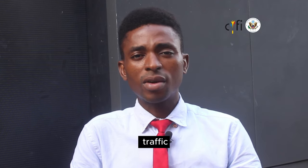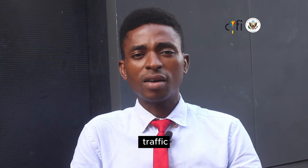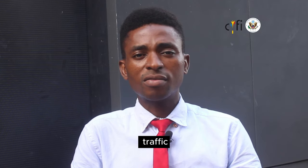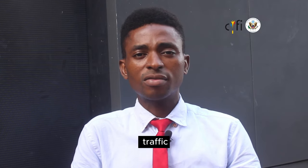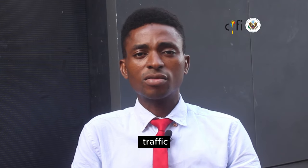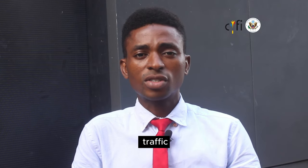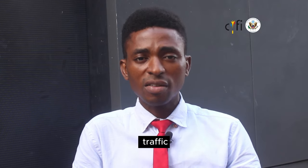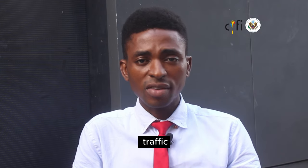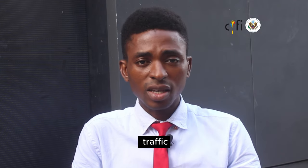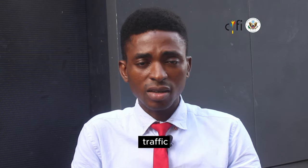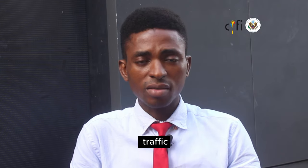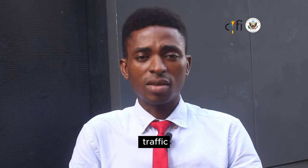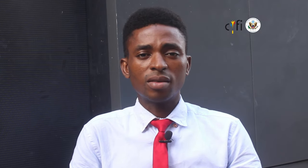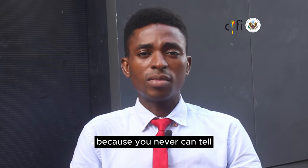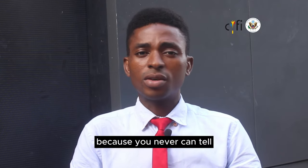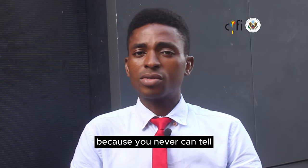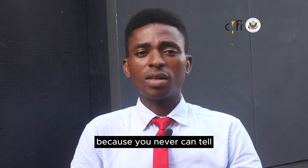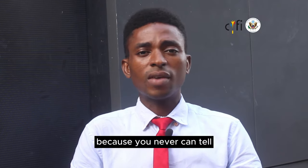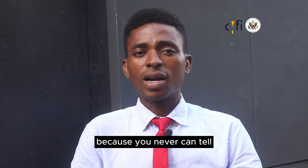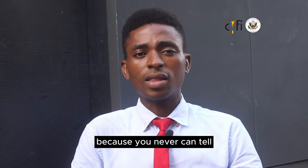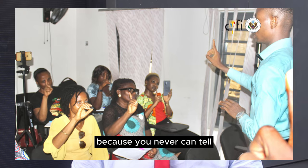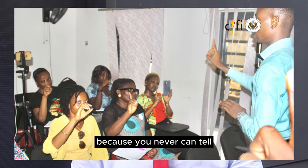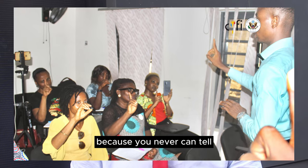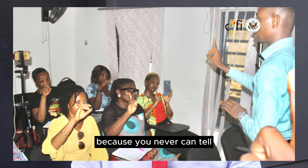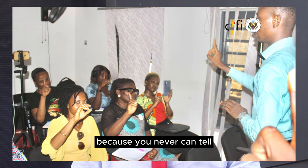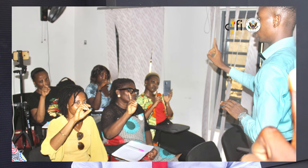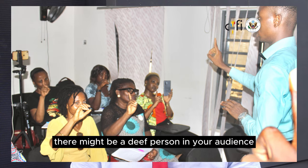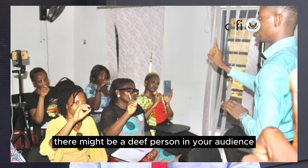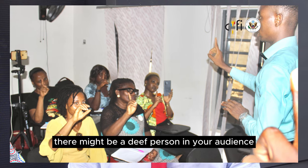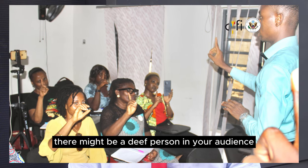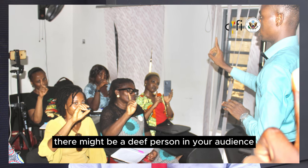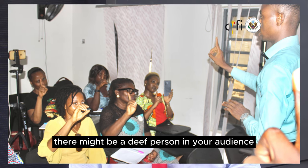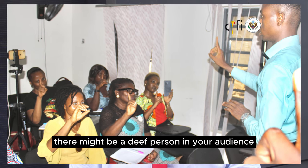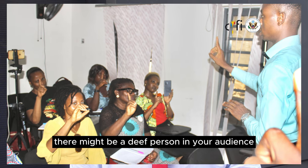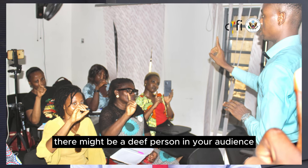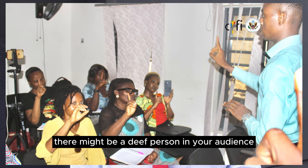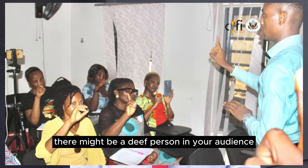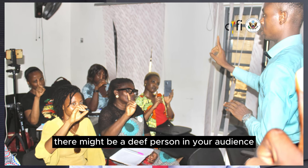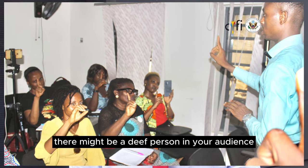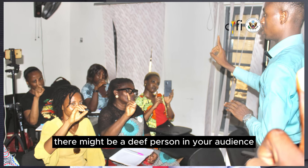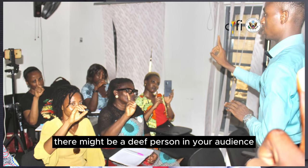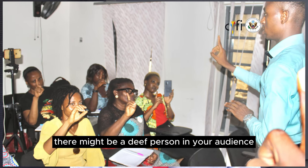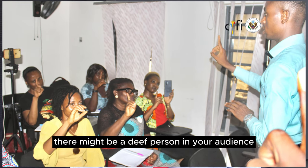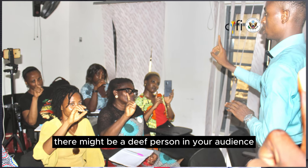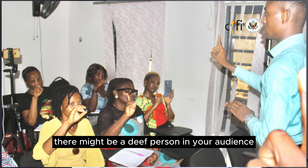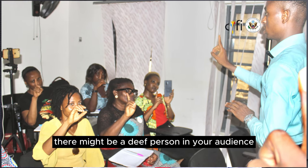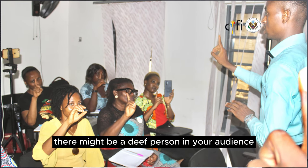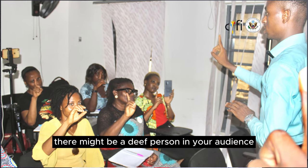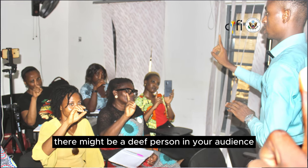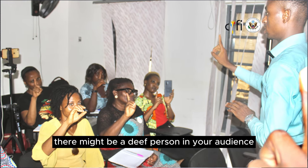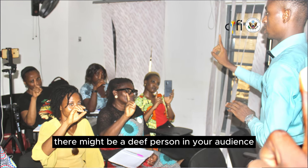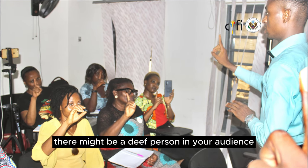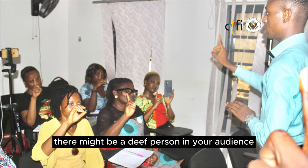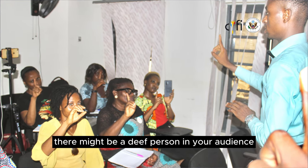where we have traffic, because you never can tell. There might be a deaf person in your audience,